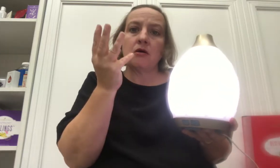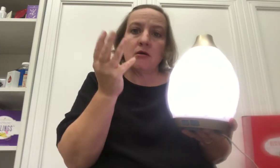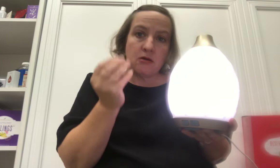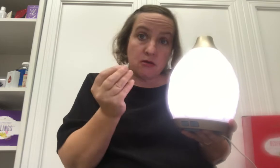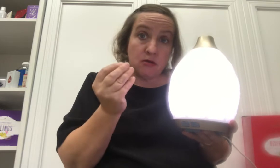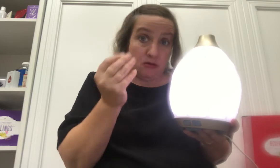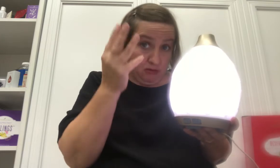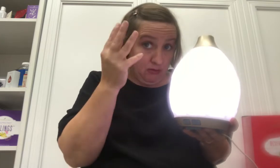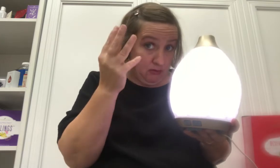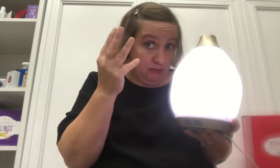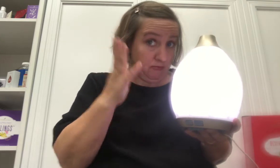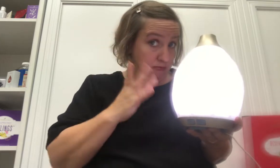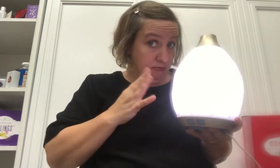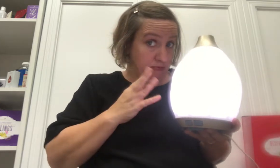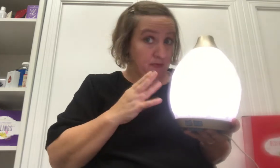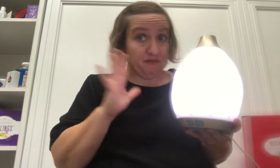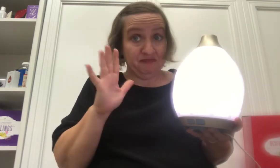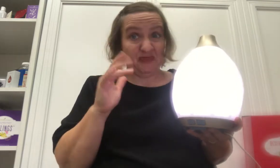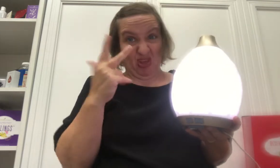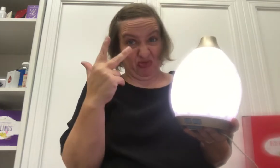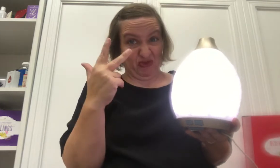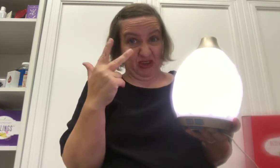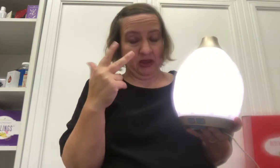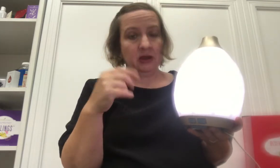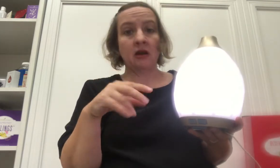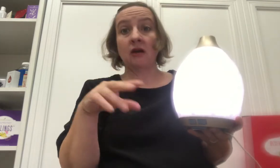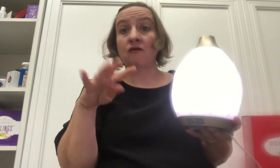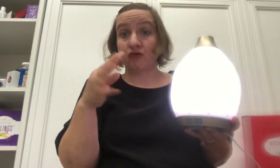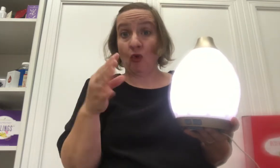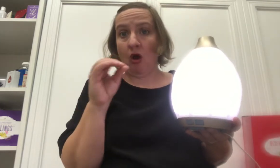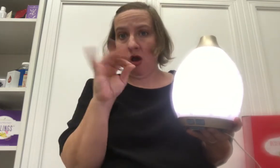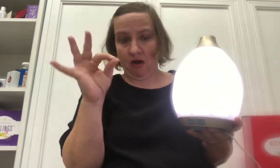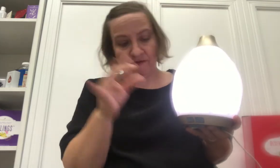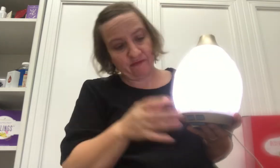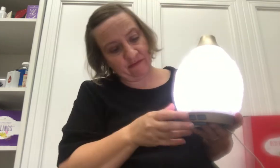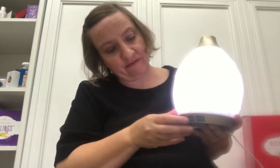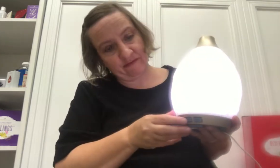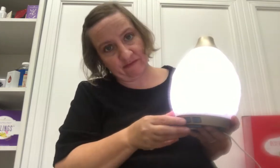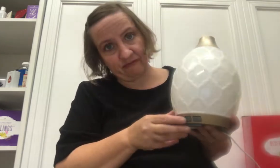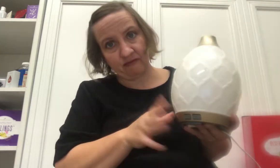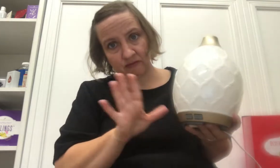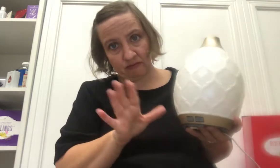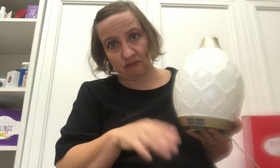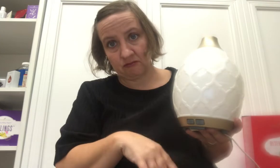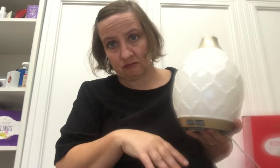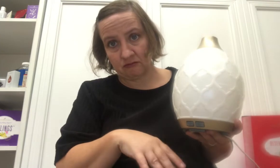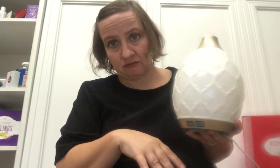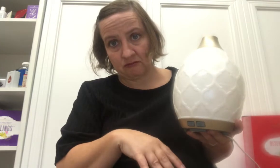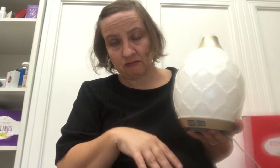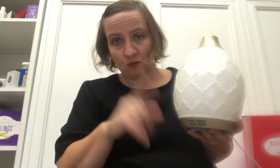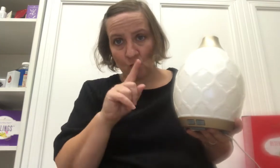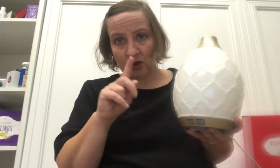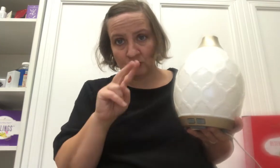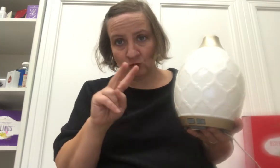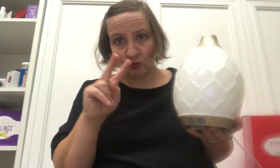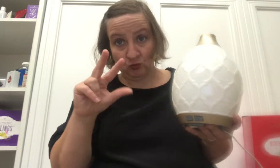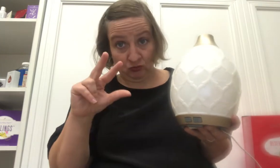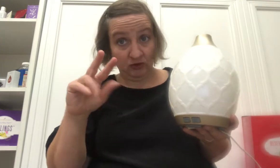go on and off intermittently for about 10 hours. And if you push it the fourth time, it'll